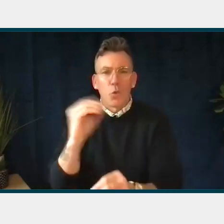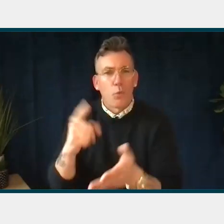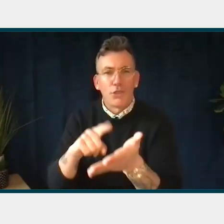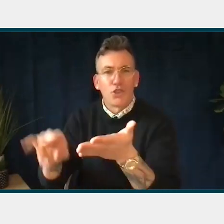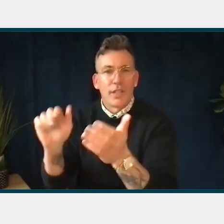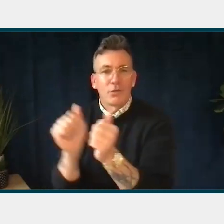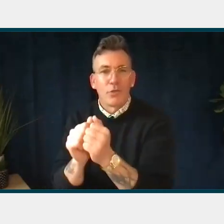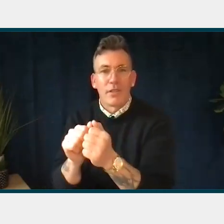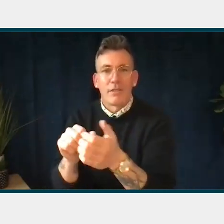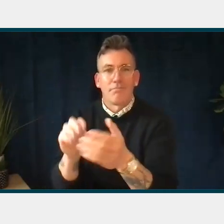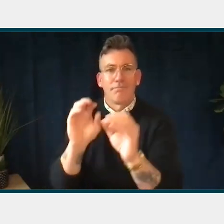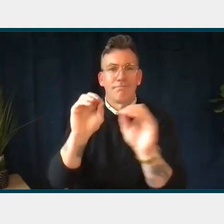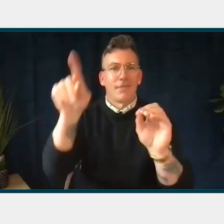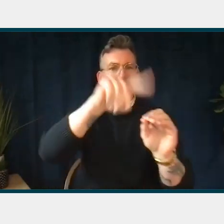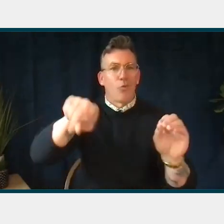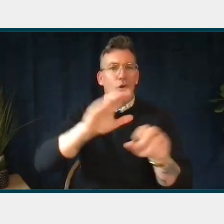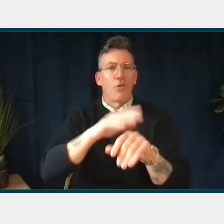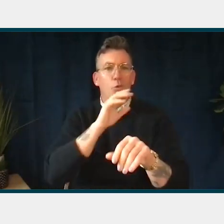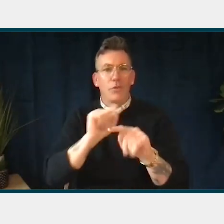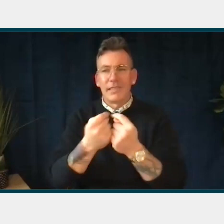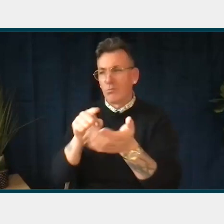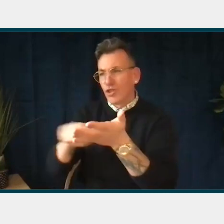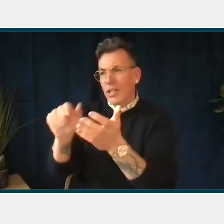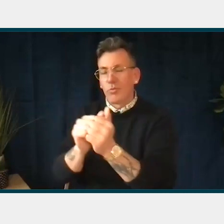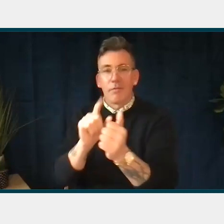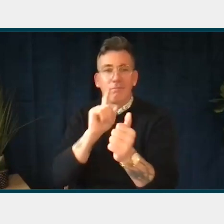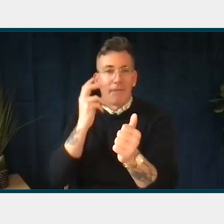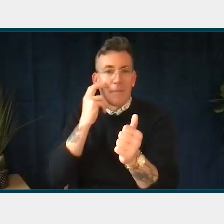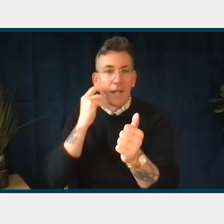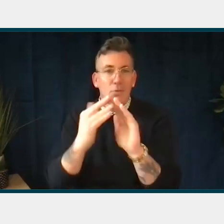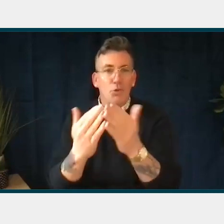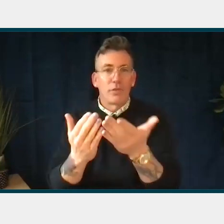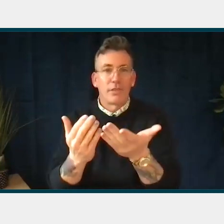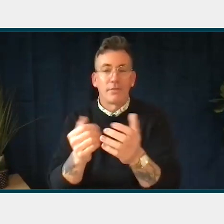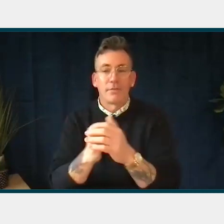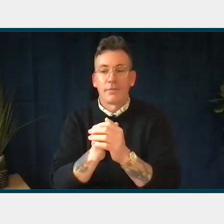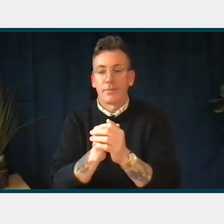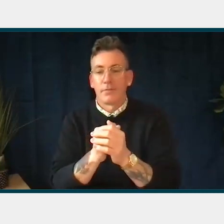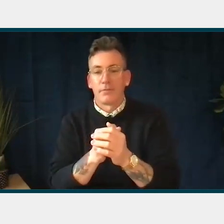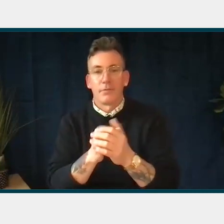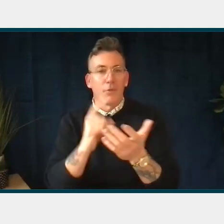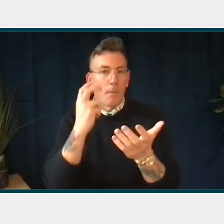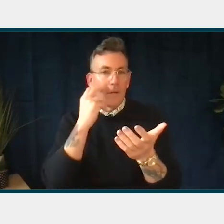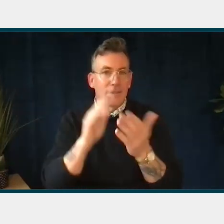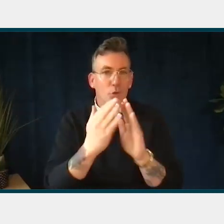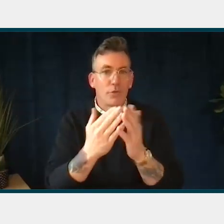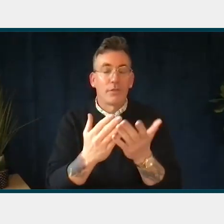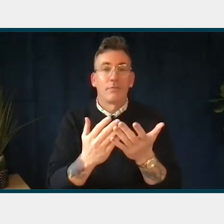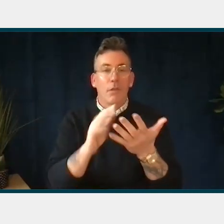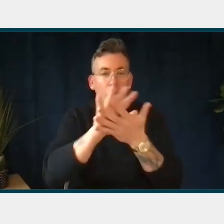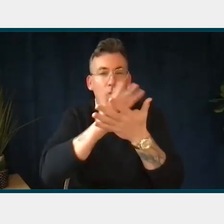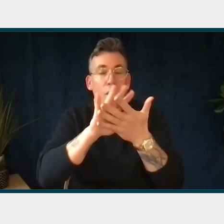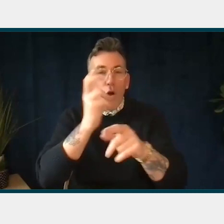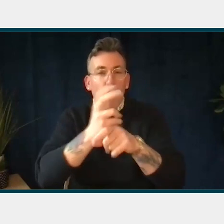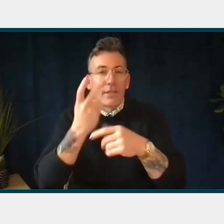So when we verse designed that window, they didn't check in with the old team didn't check in. We didn't check in with the deaf blind community,